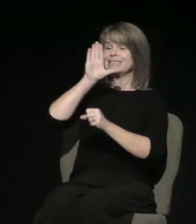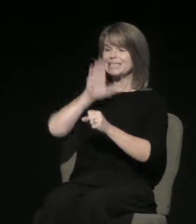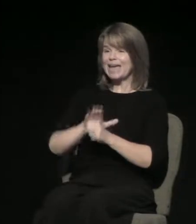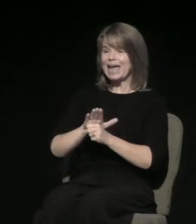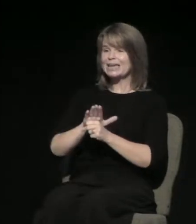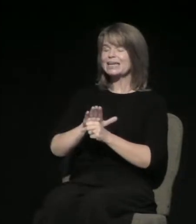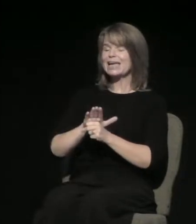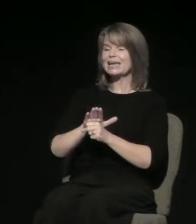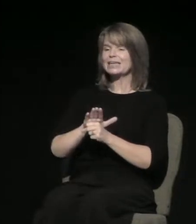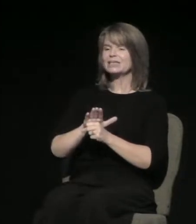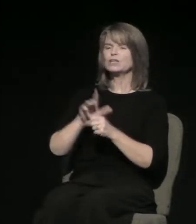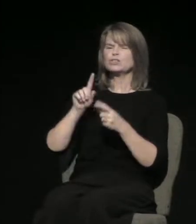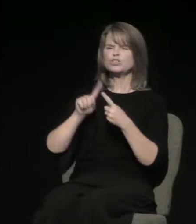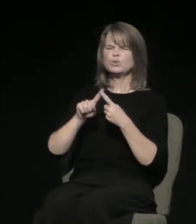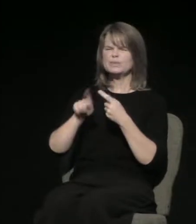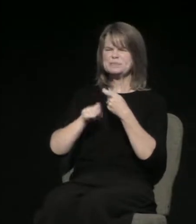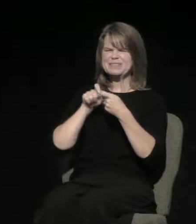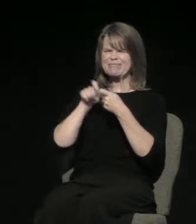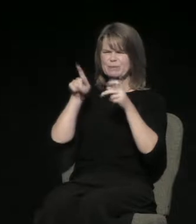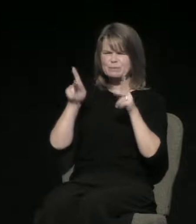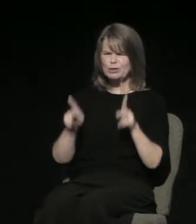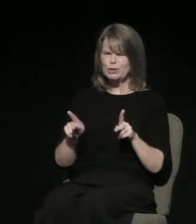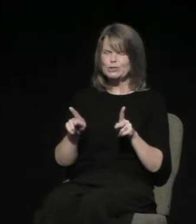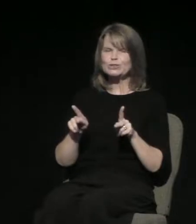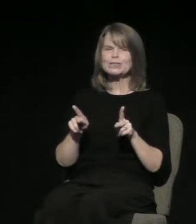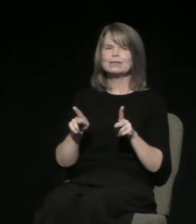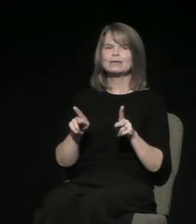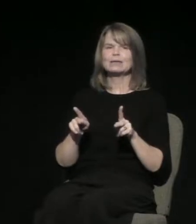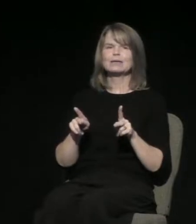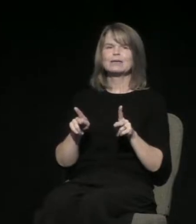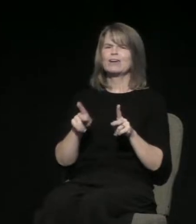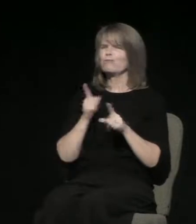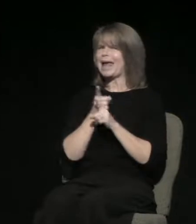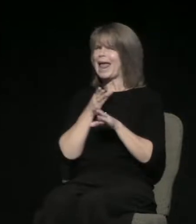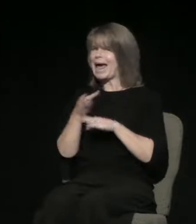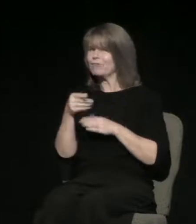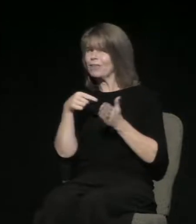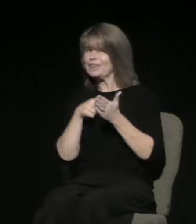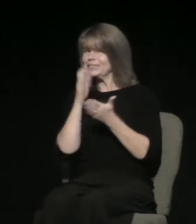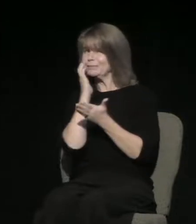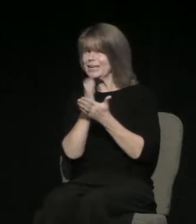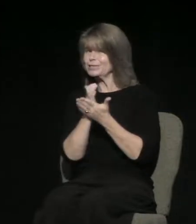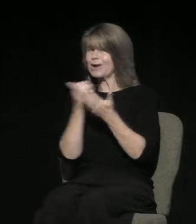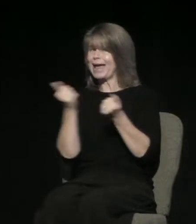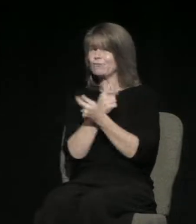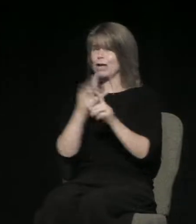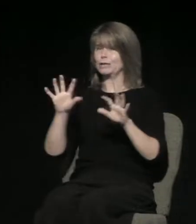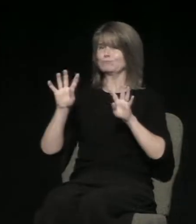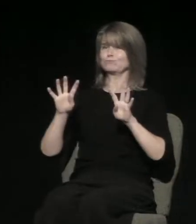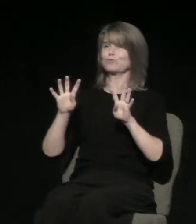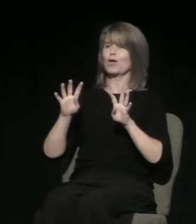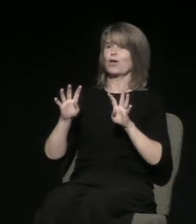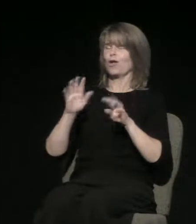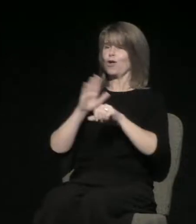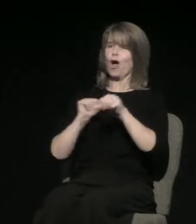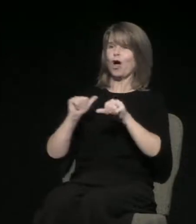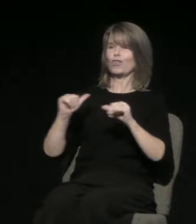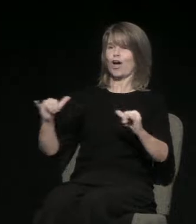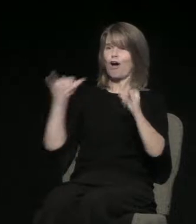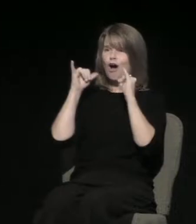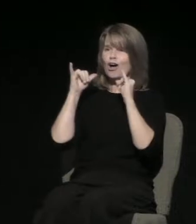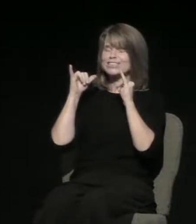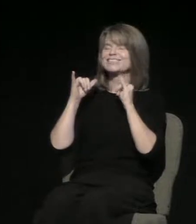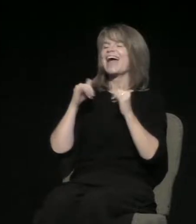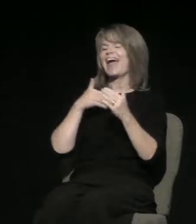Celsus And right after We took this picture They called the hogs I don't think That had ever Been done before But this group Did it Right there In